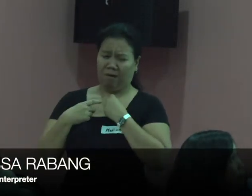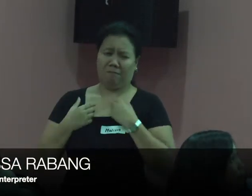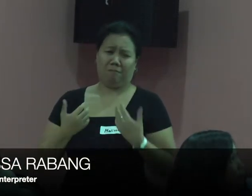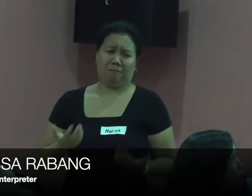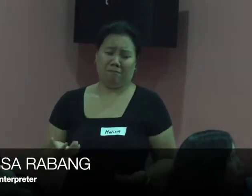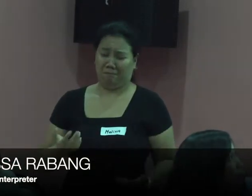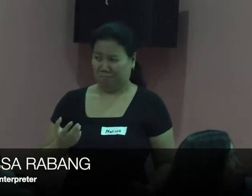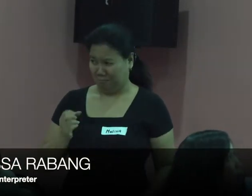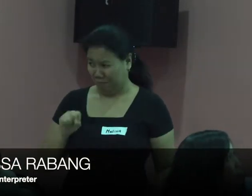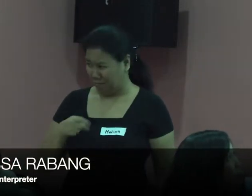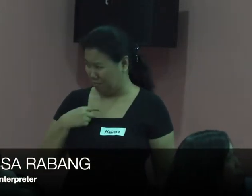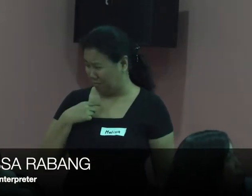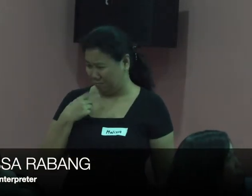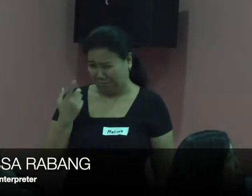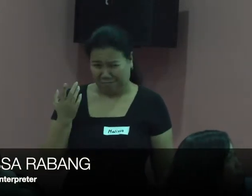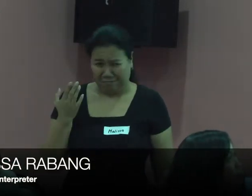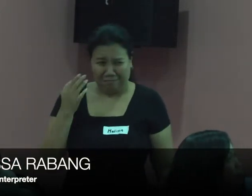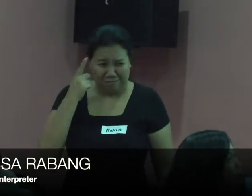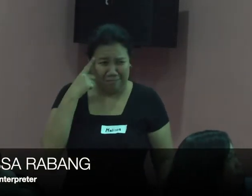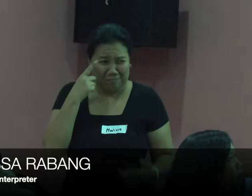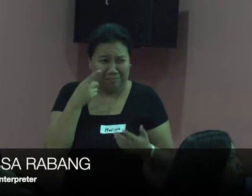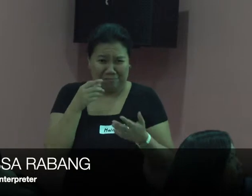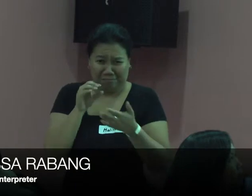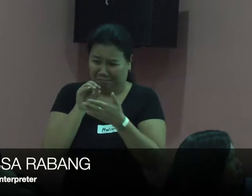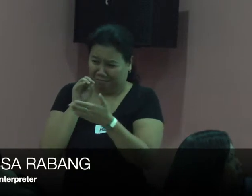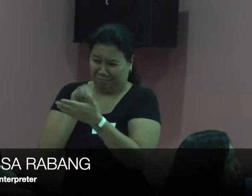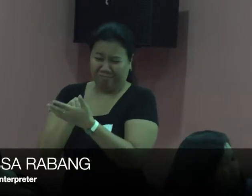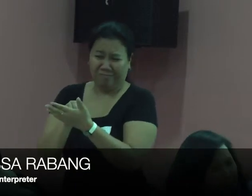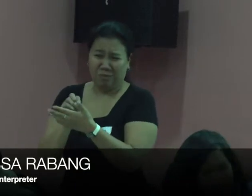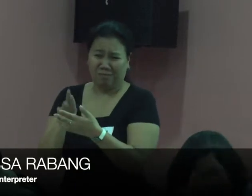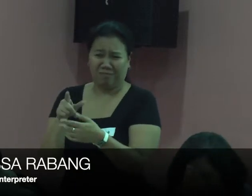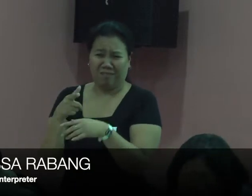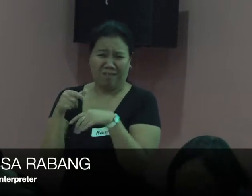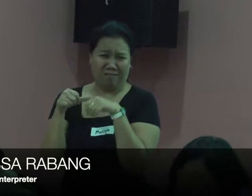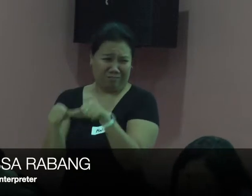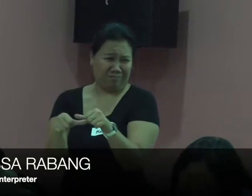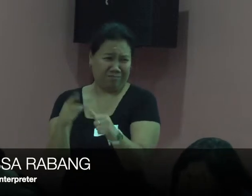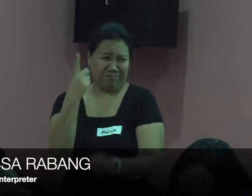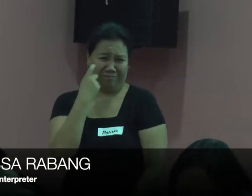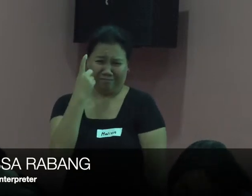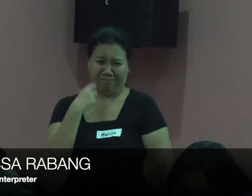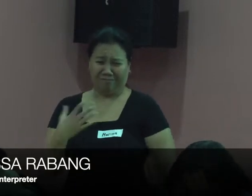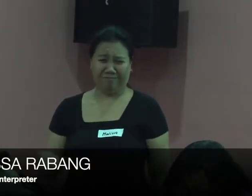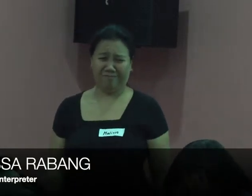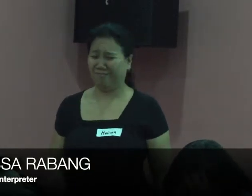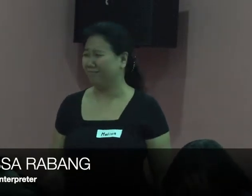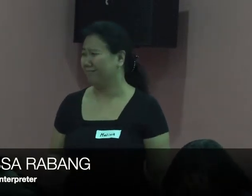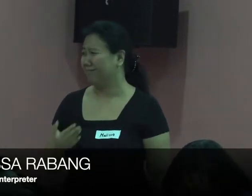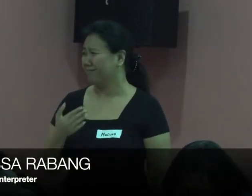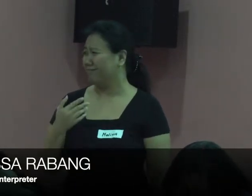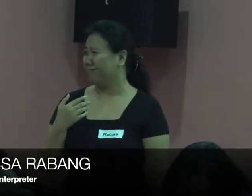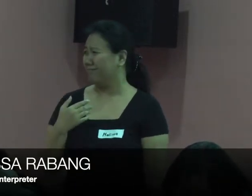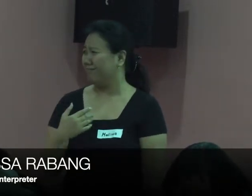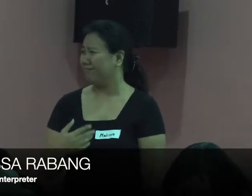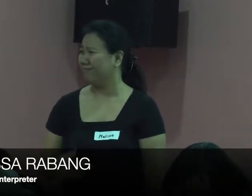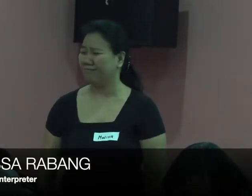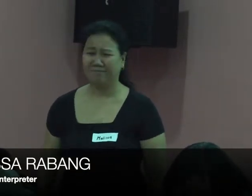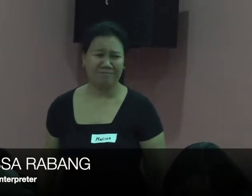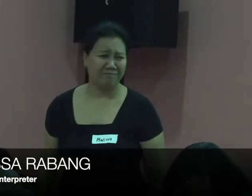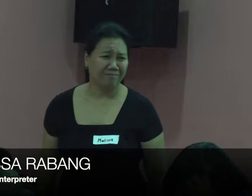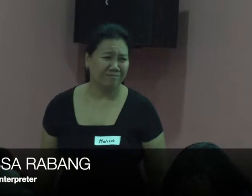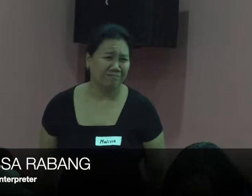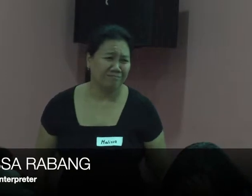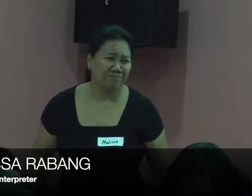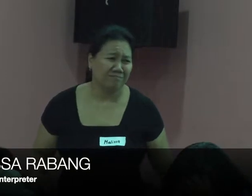scream, why did you not resist, ganon. So, I actually don't know if nailalagay ba yun. Kung yung rapid